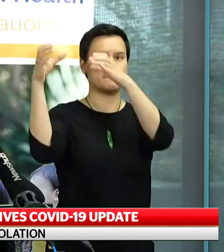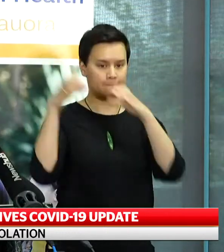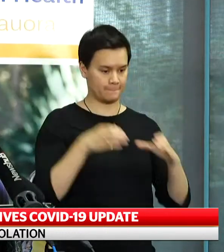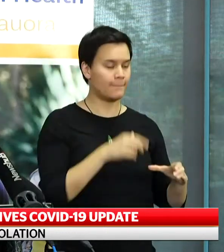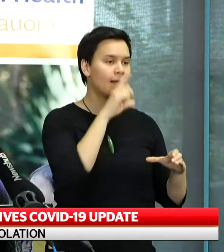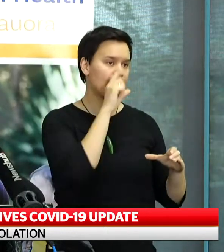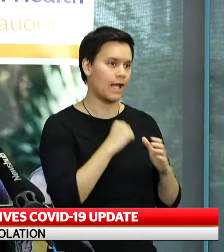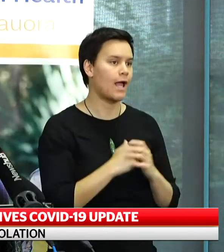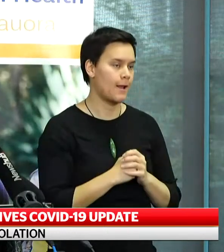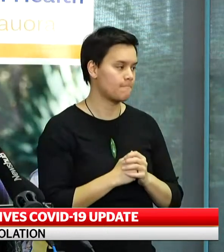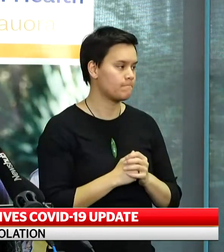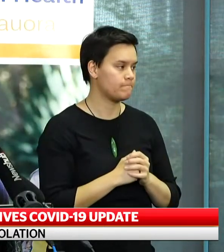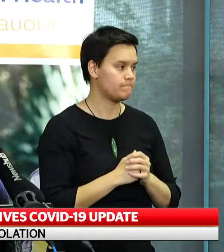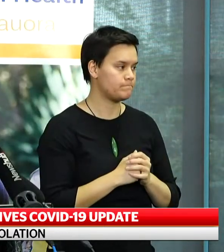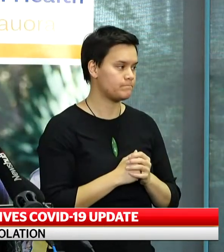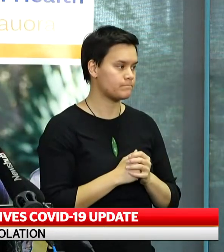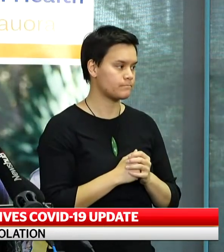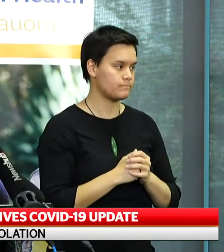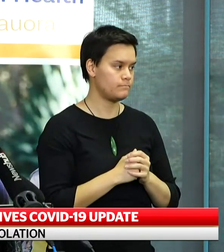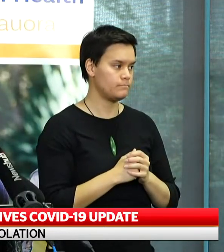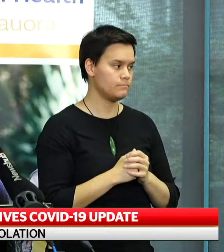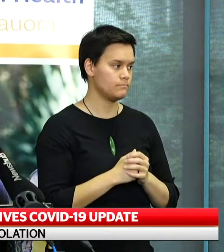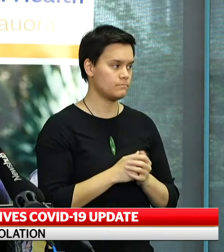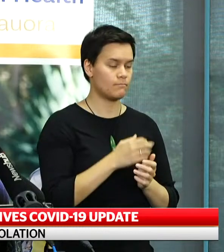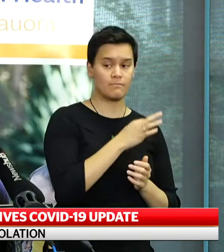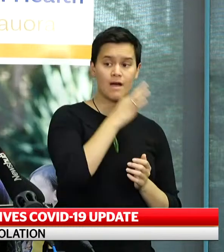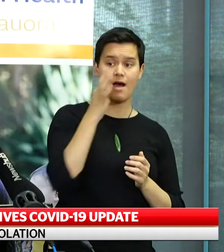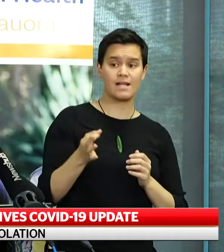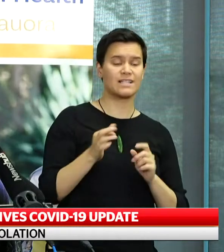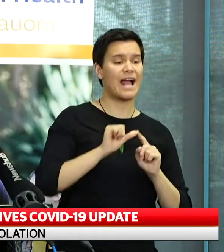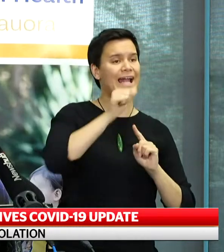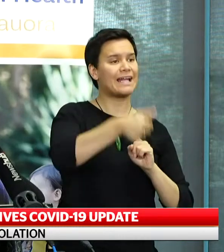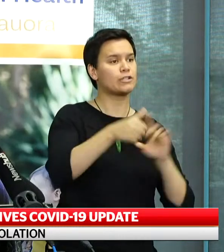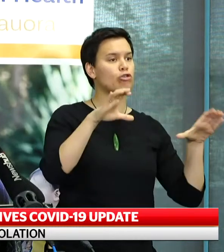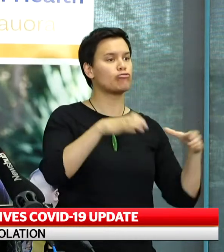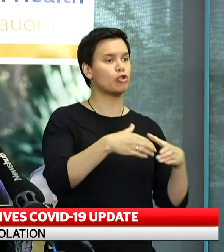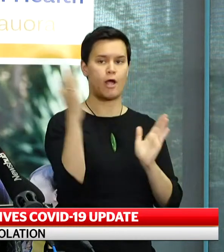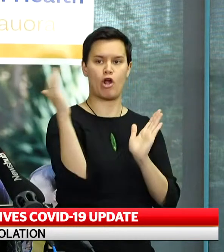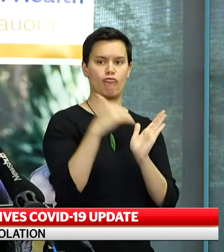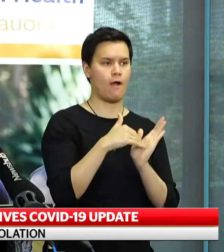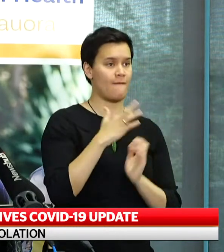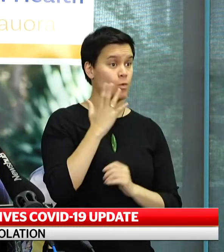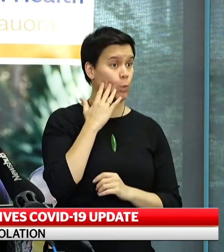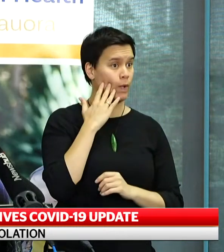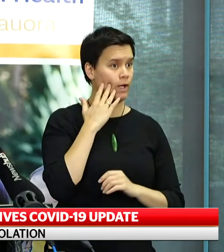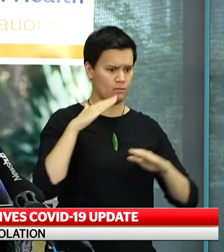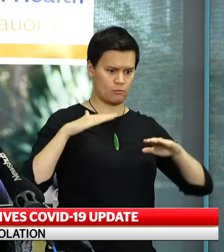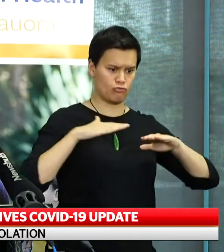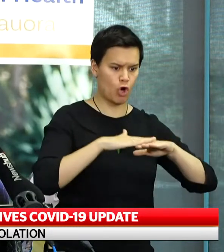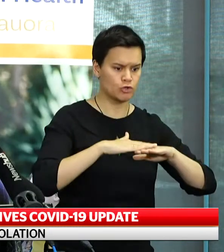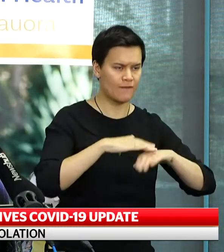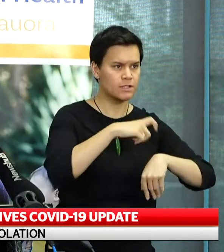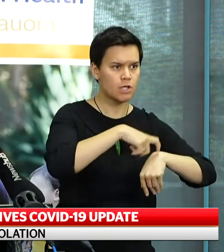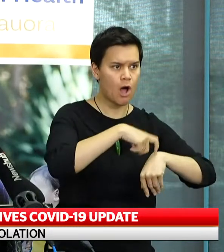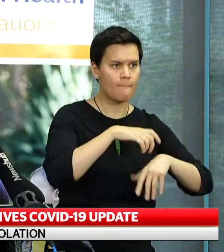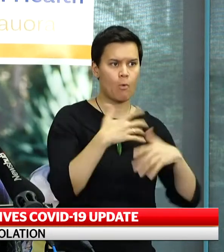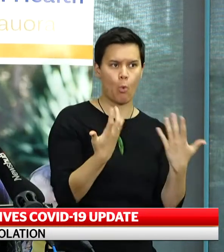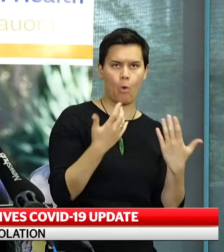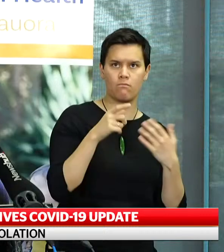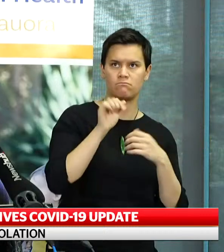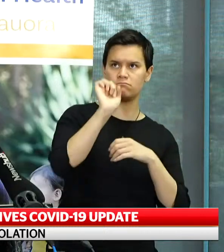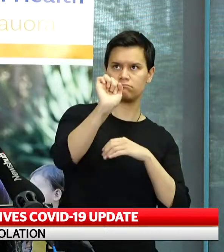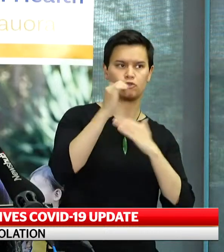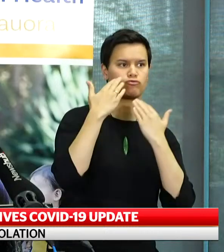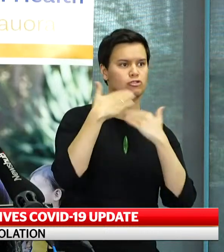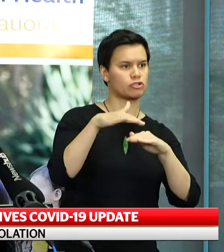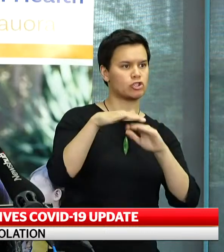And any idea of when that next cohort could be expected at this point, and if there will be any further restrictions? I think we've been